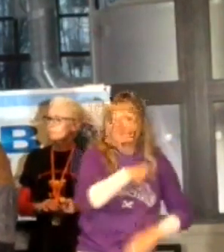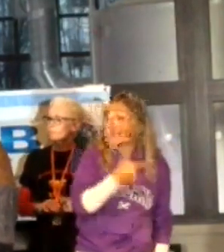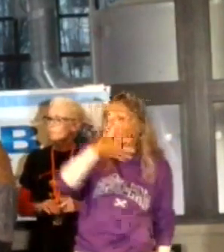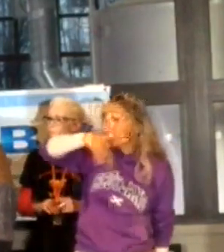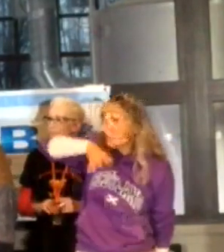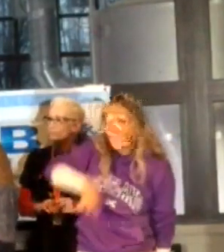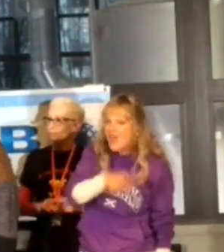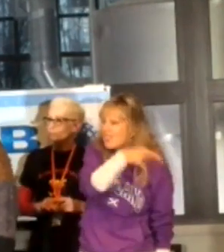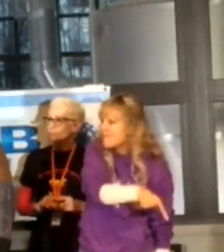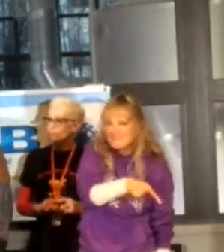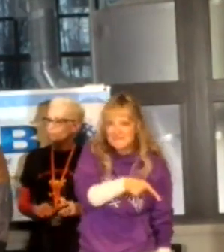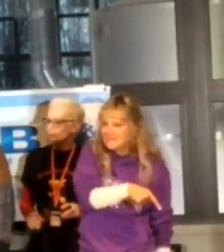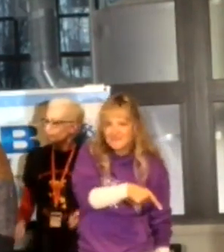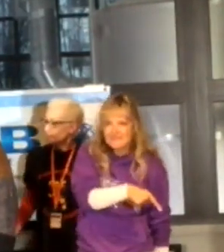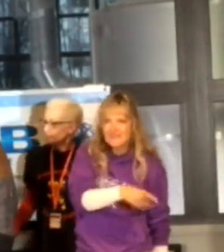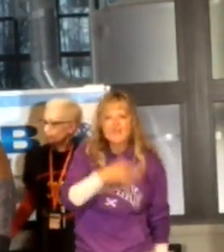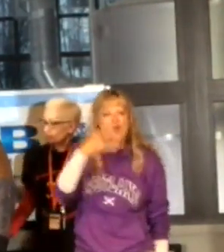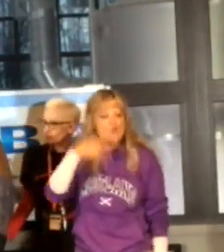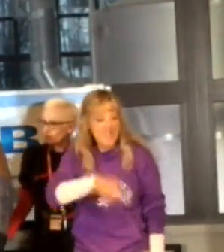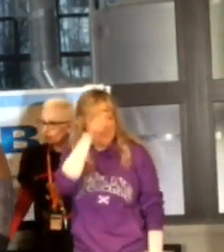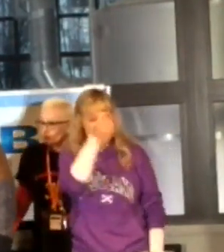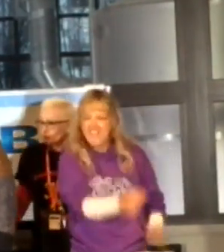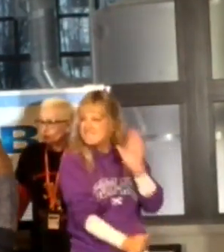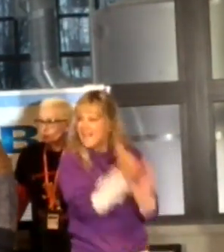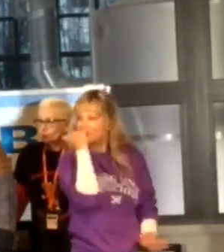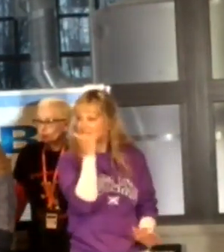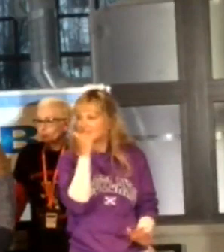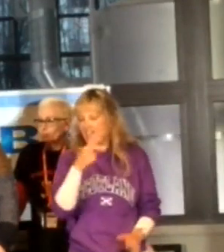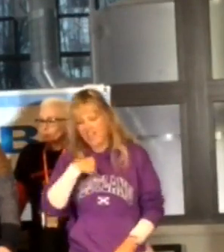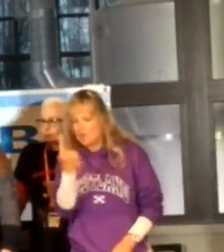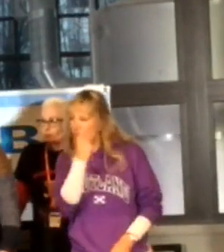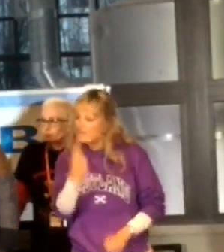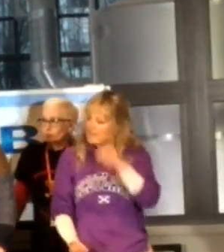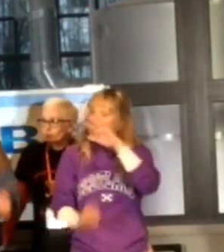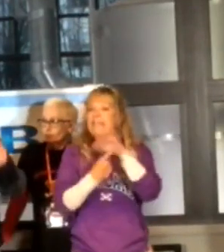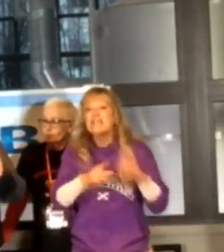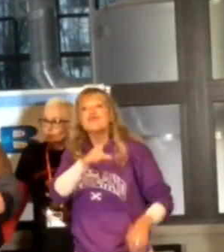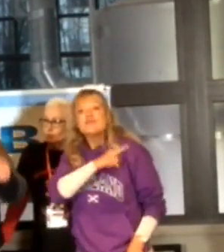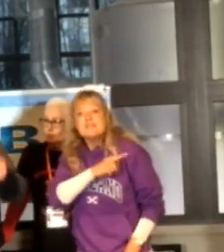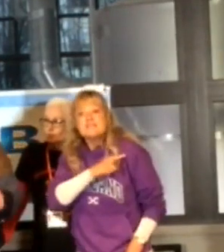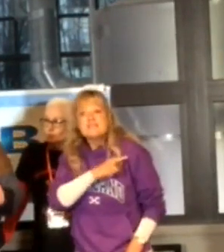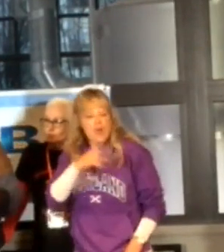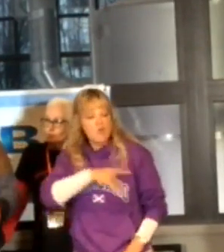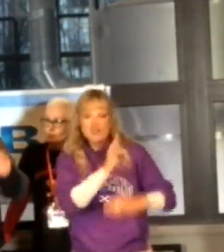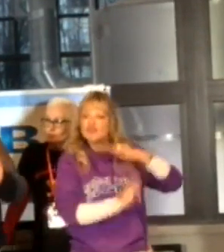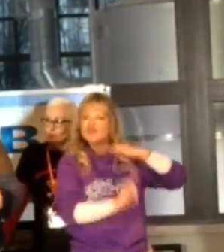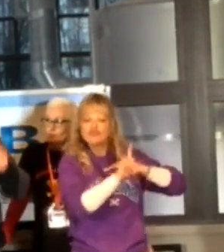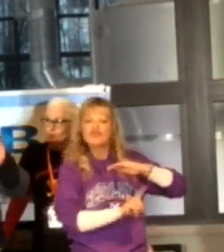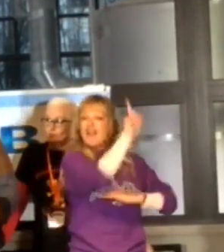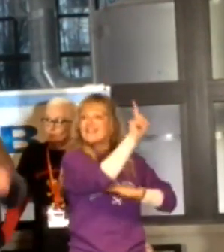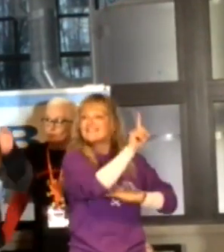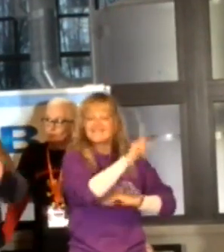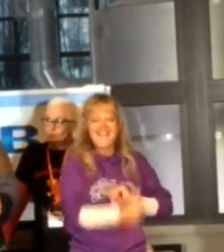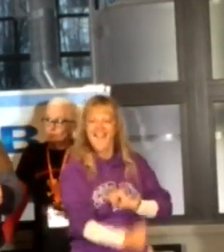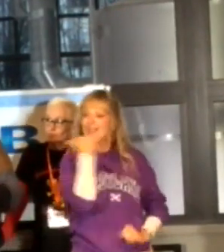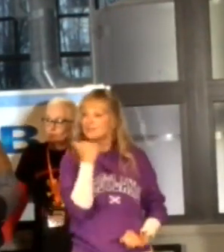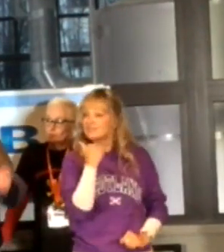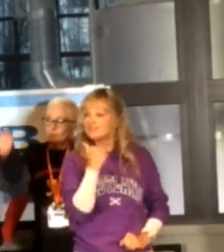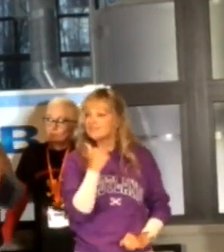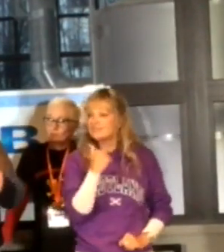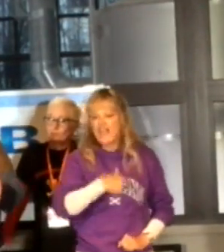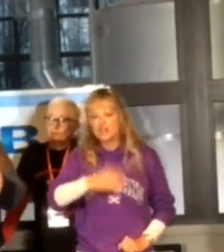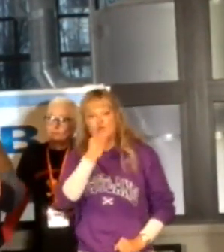want them here, and we'll mobilise as one of the key reasons for independence to get Trident subs off the Clyde and